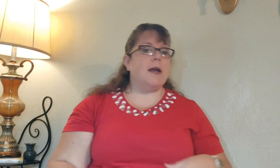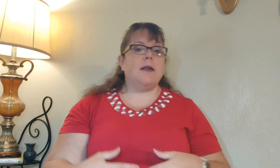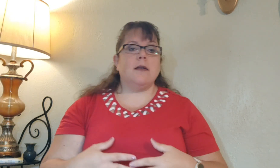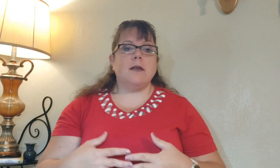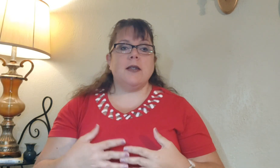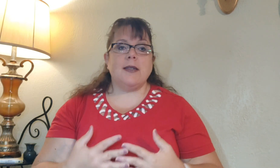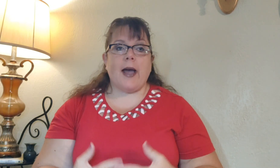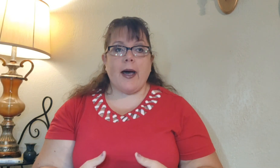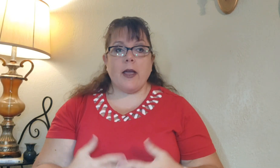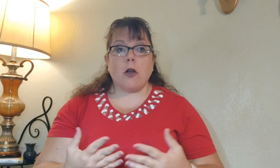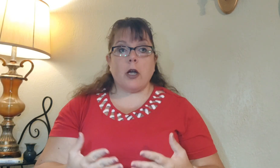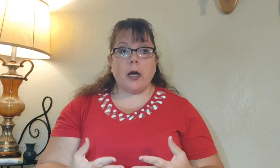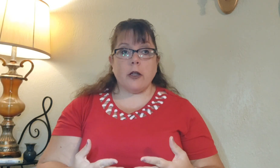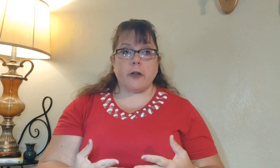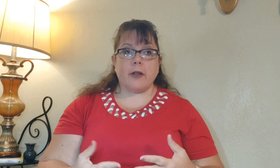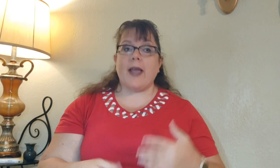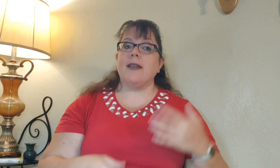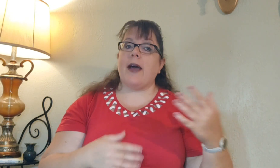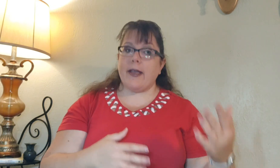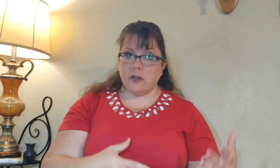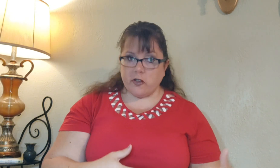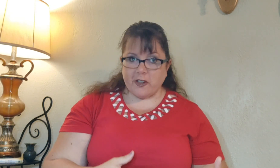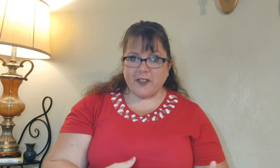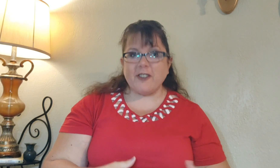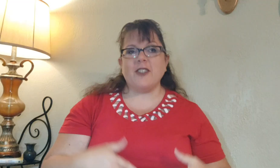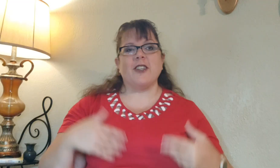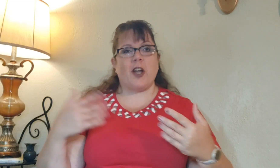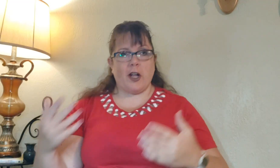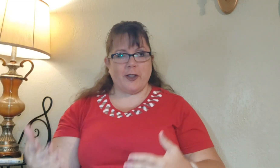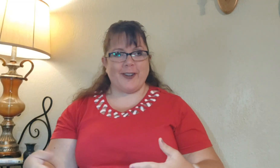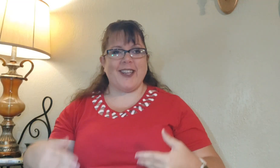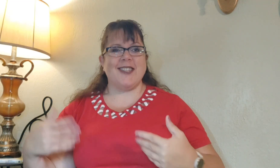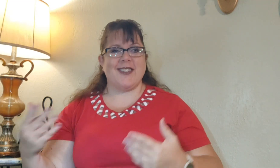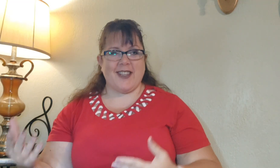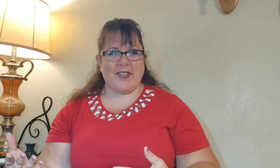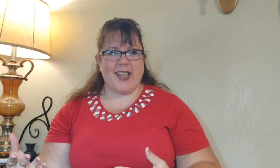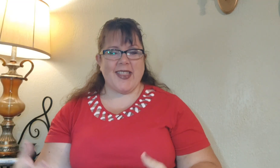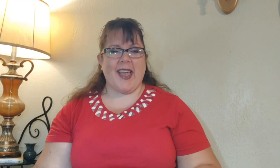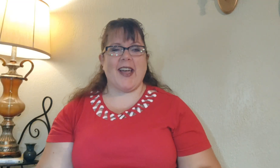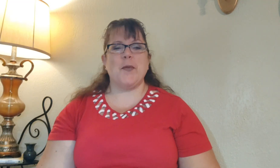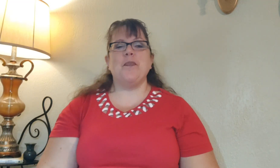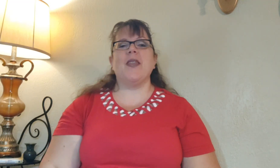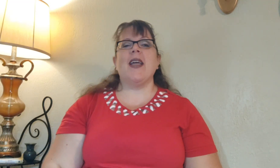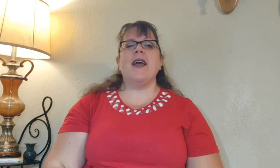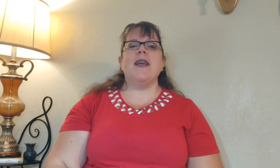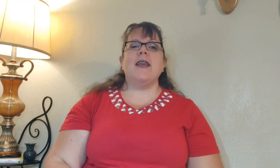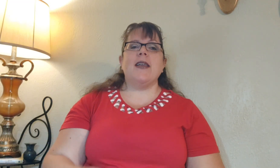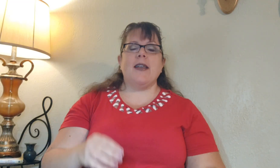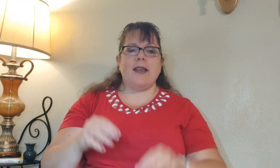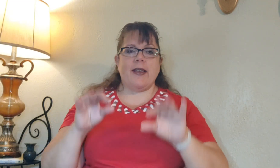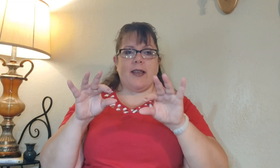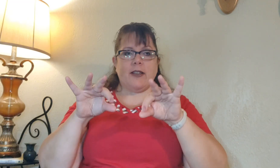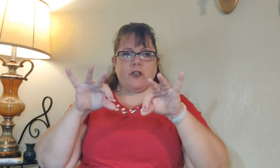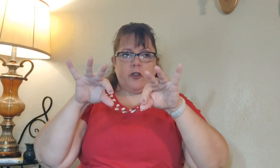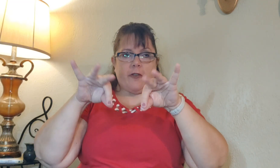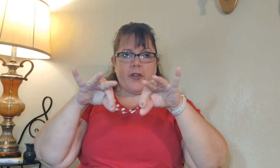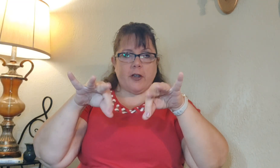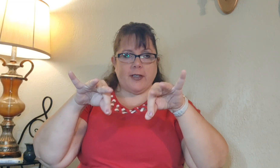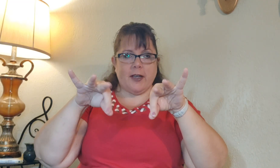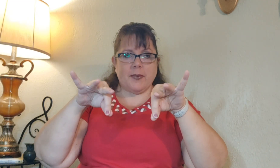and to dye or color, like dye a shirt, to color it, stuff like that. It's your fingertips